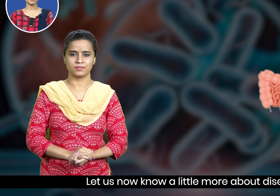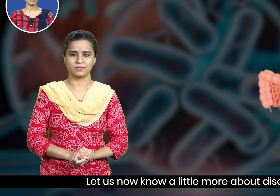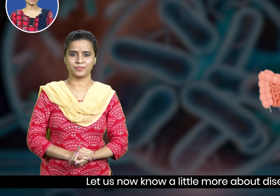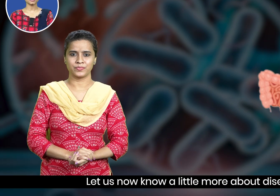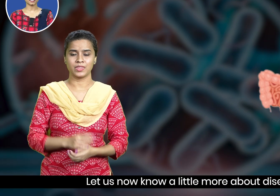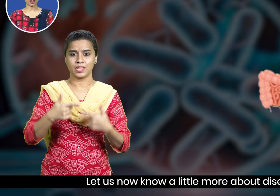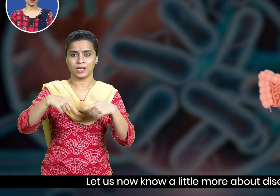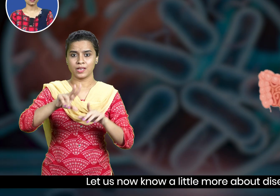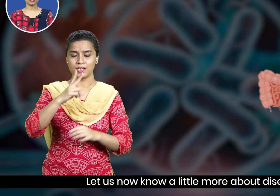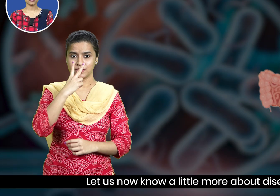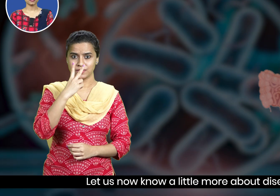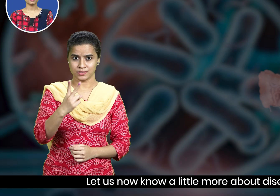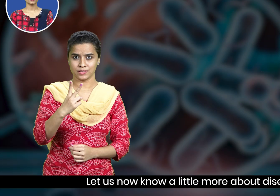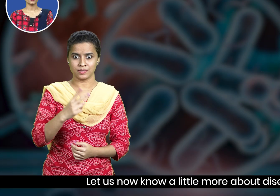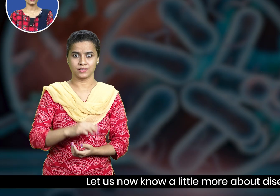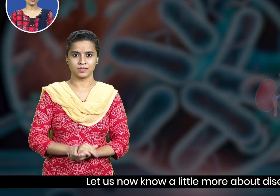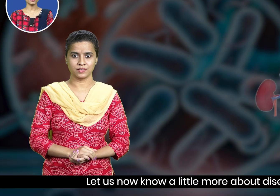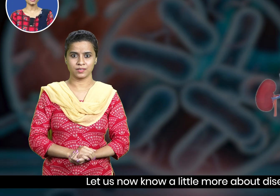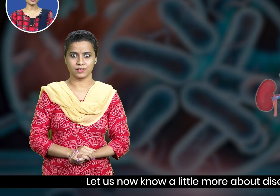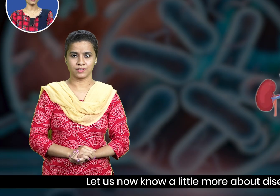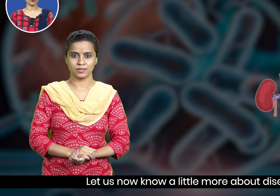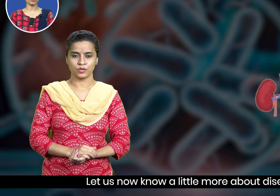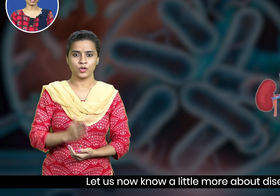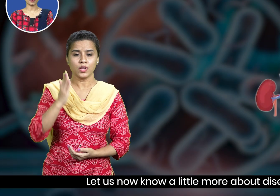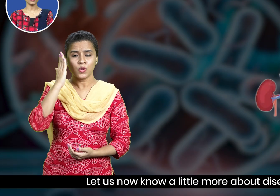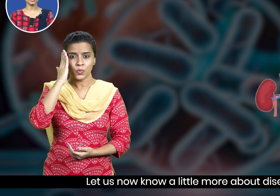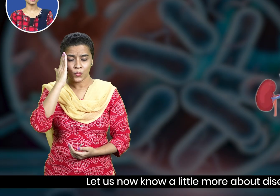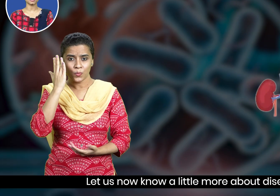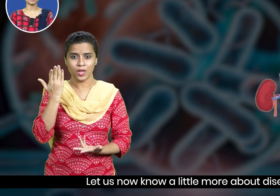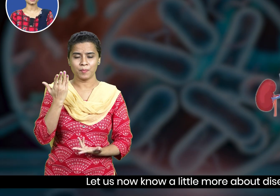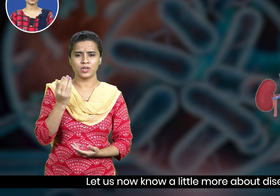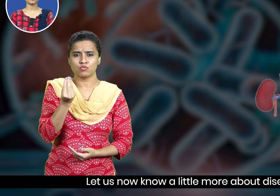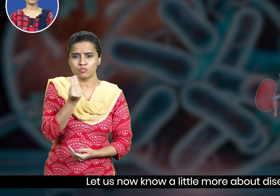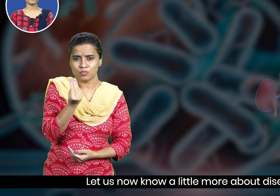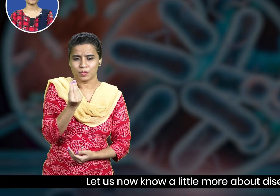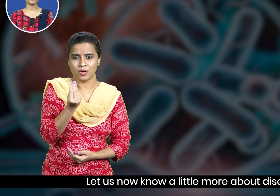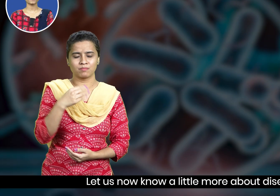Let us now know a little more about diseases.